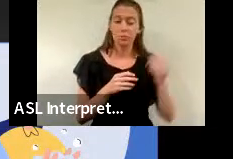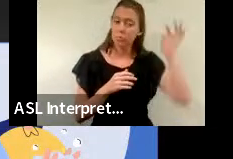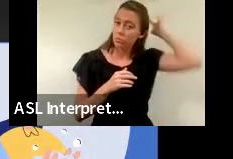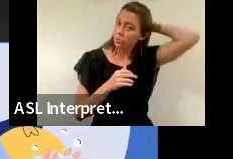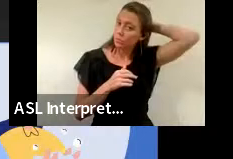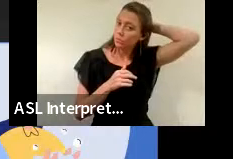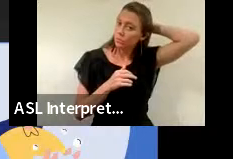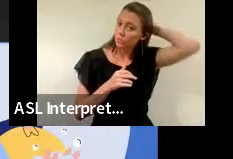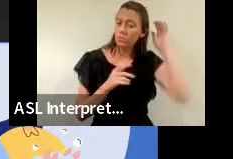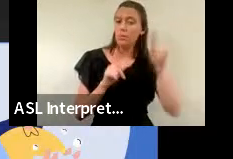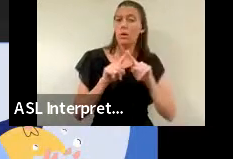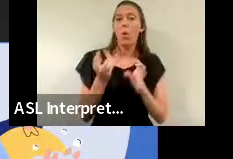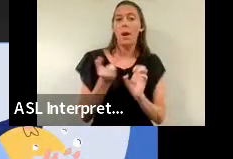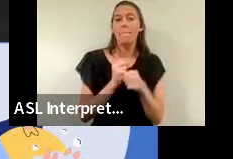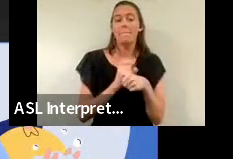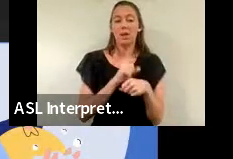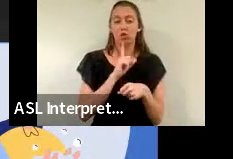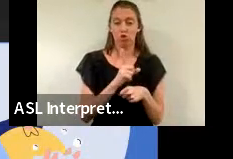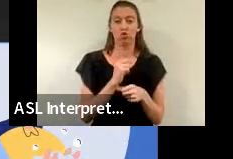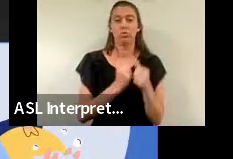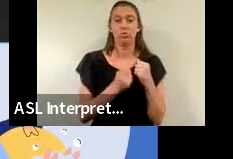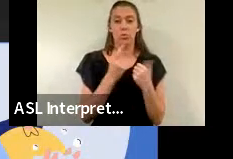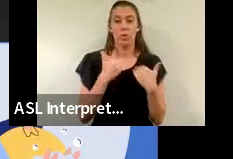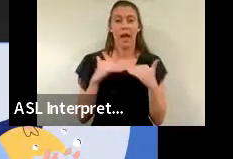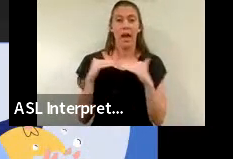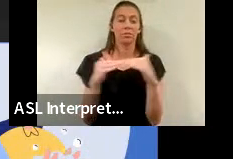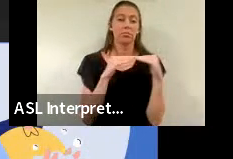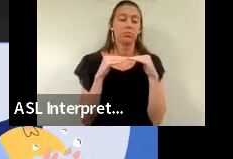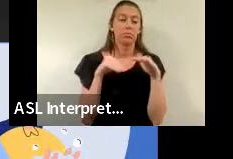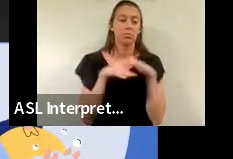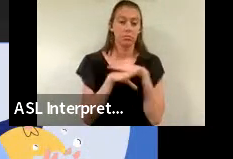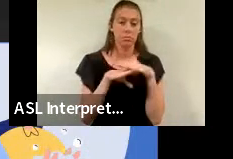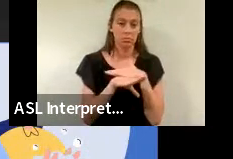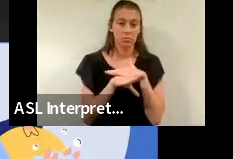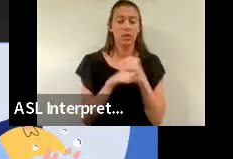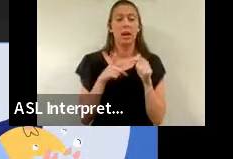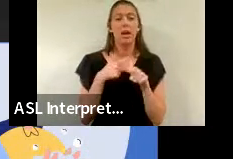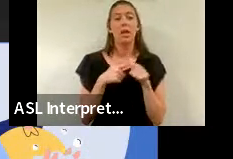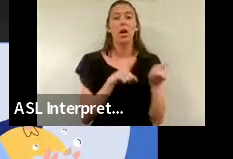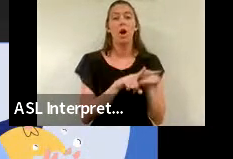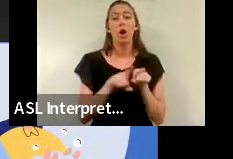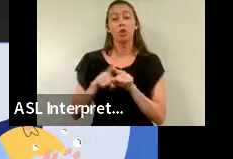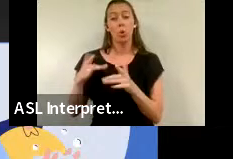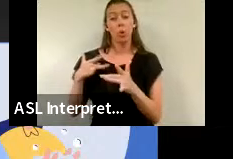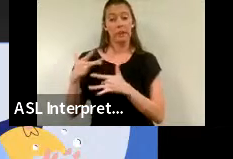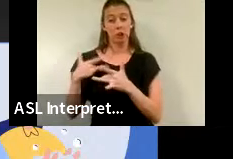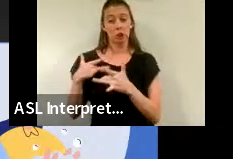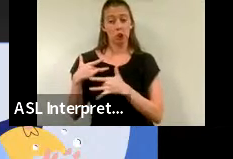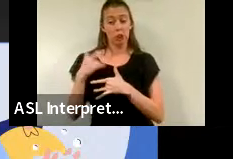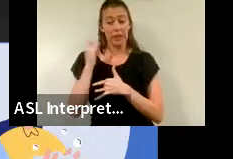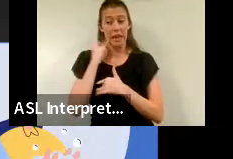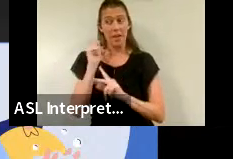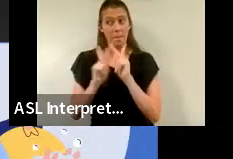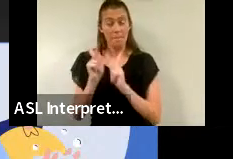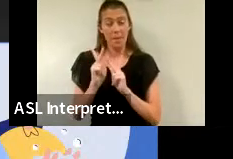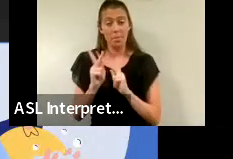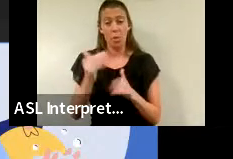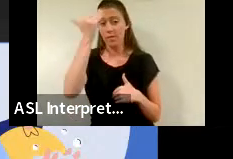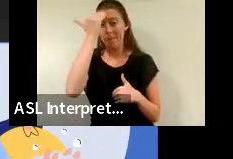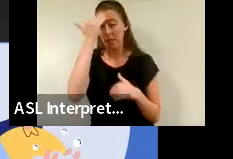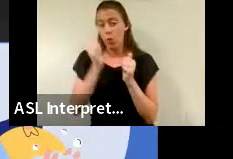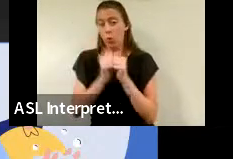those gaps to the extent that we can. Concerns about whether people have enough instruction available to them